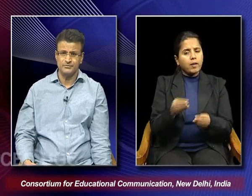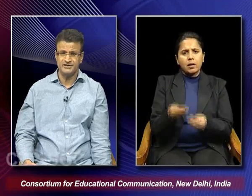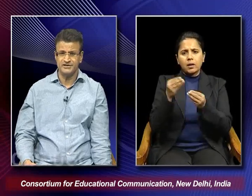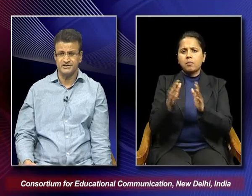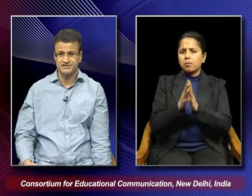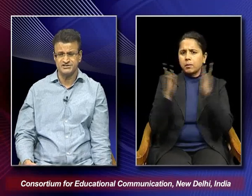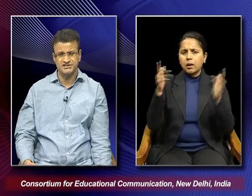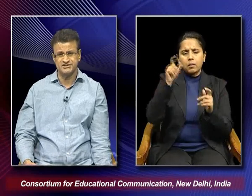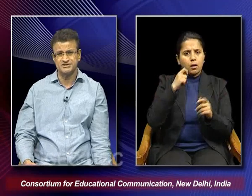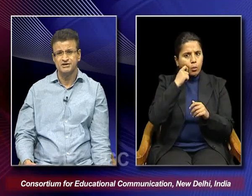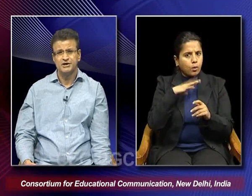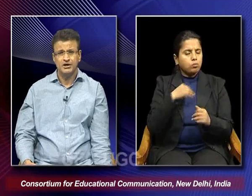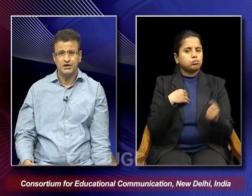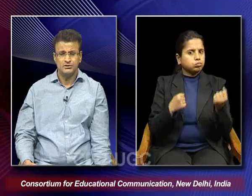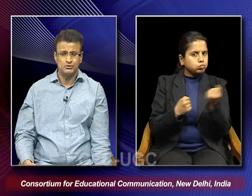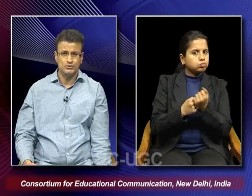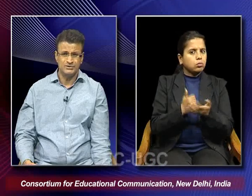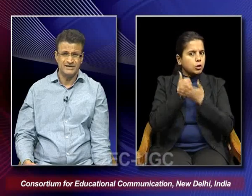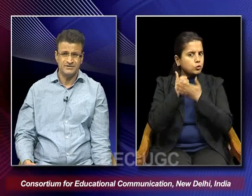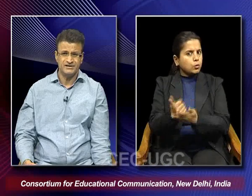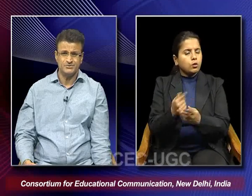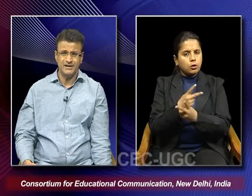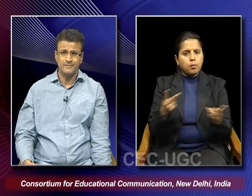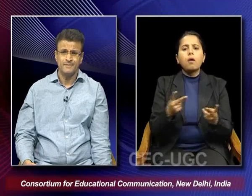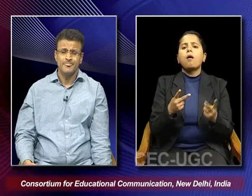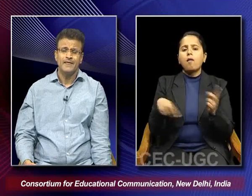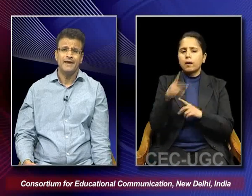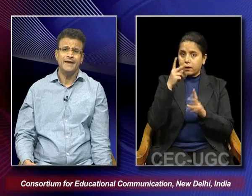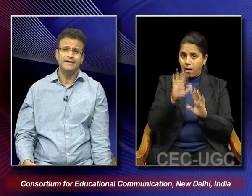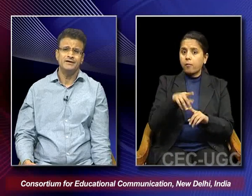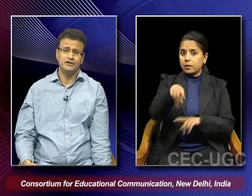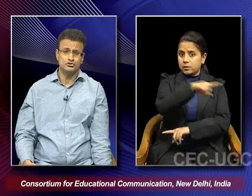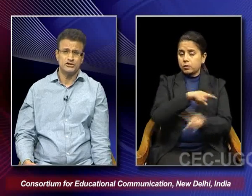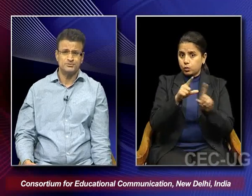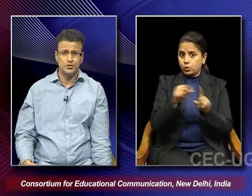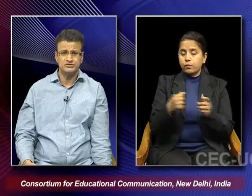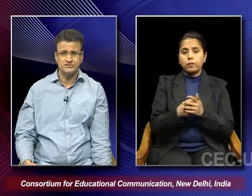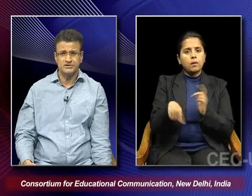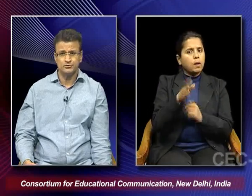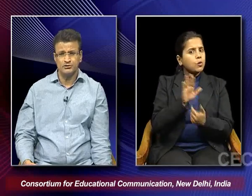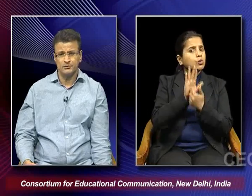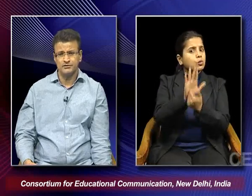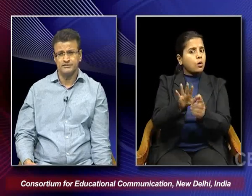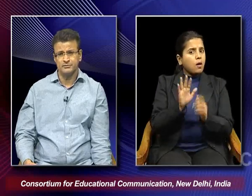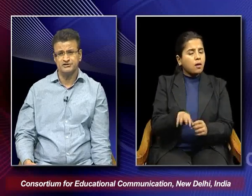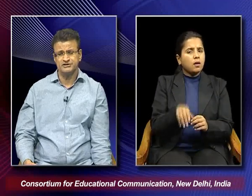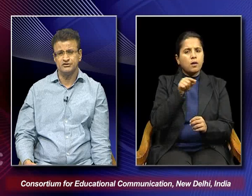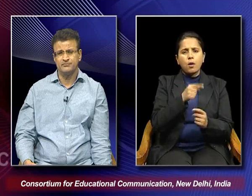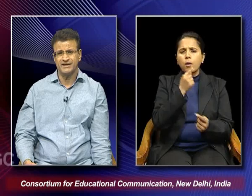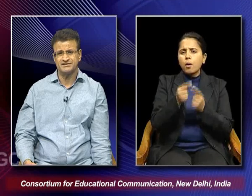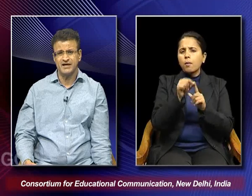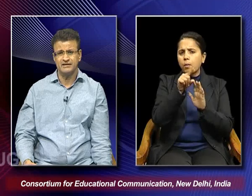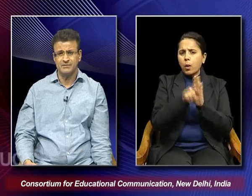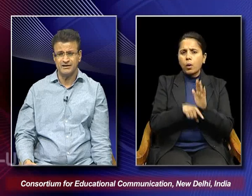of humanitarian assistance to them as well. And it also exposed the brutal policy